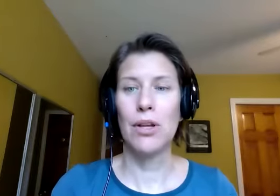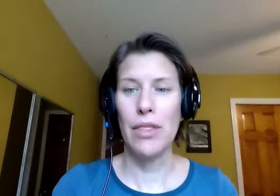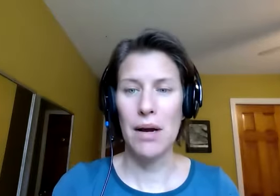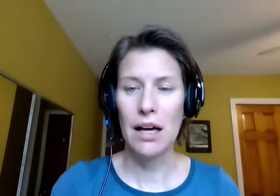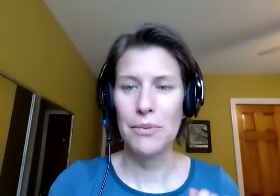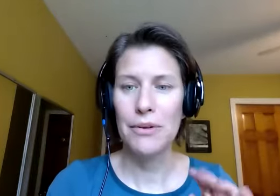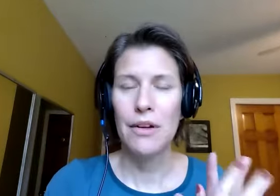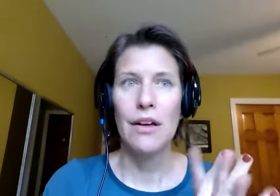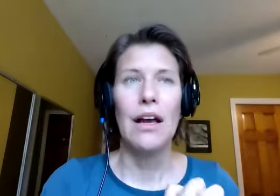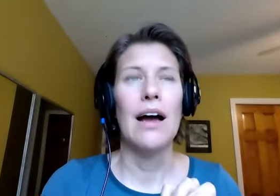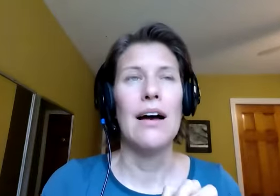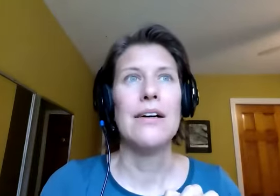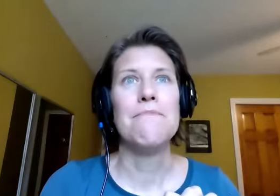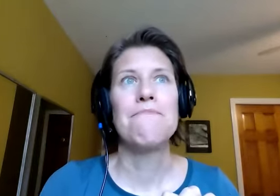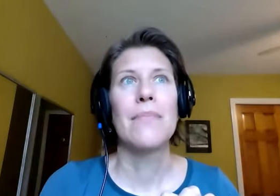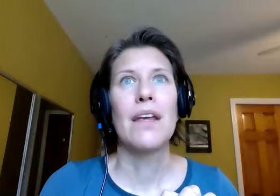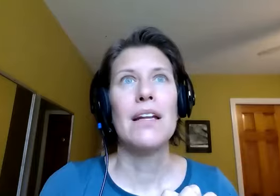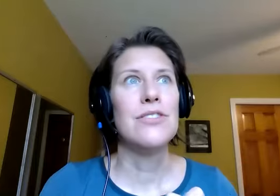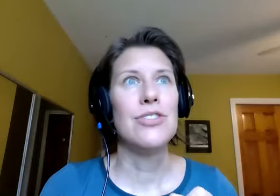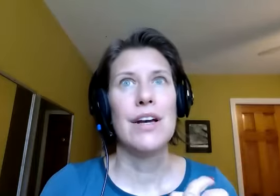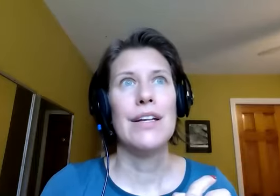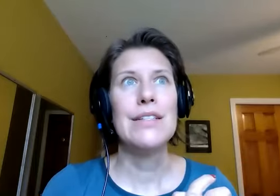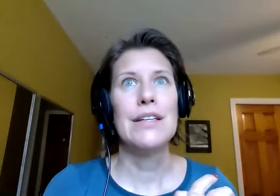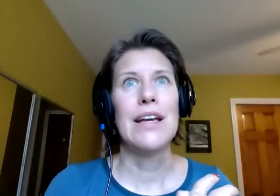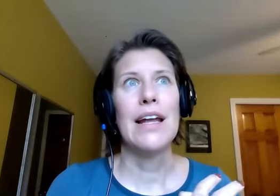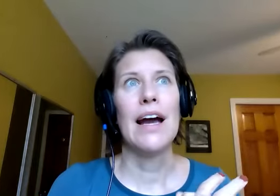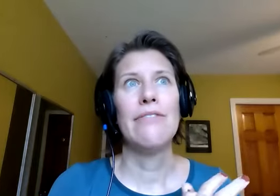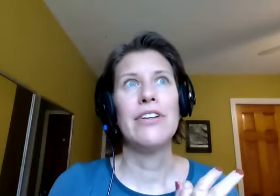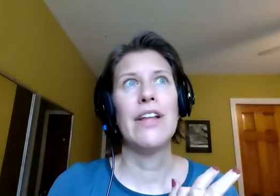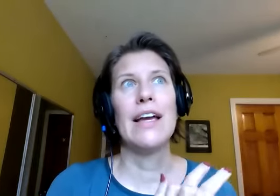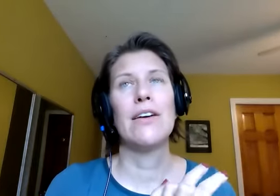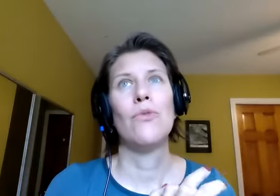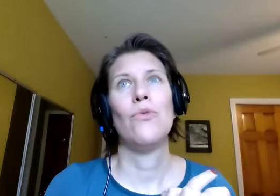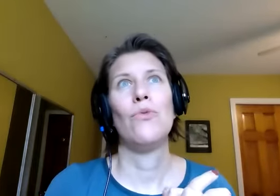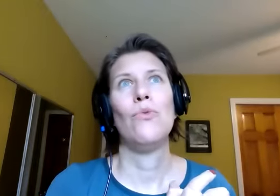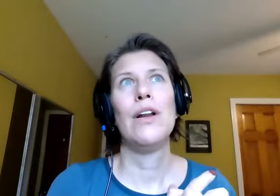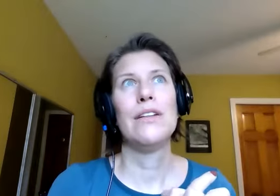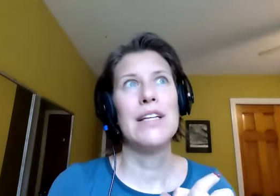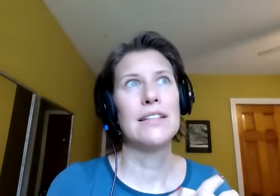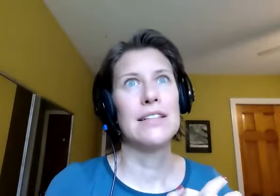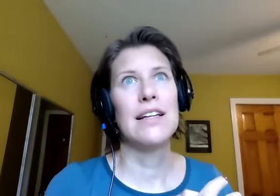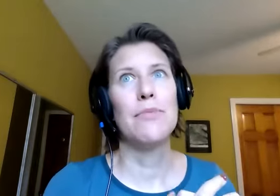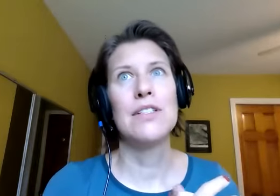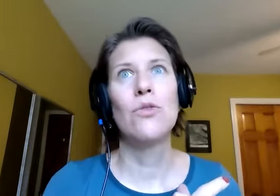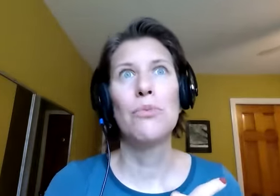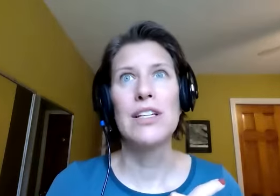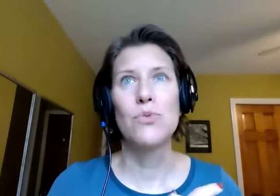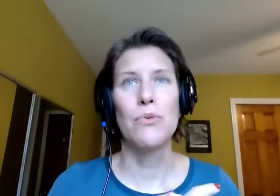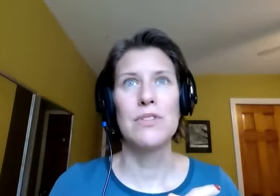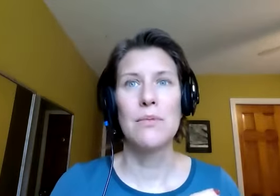blowing them up. Um, and it's just not easy. And I feel like one of the tactics that I've been so impressed with, with some